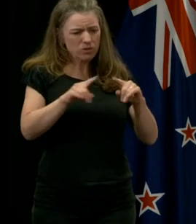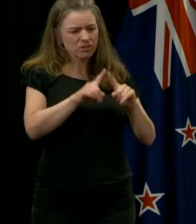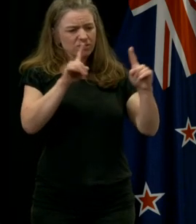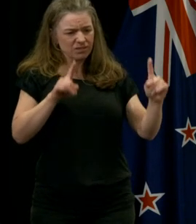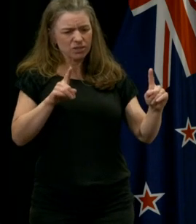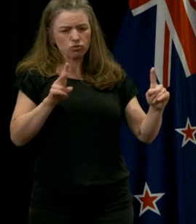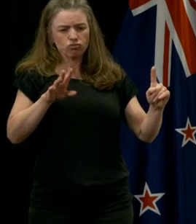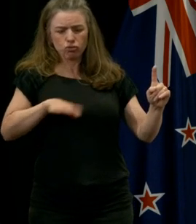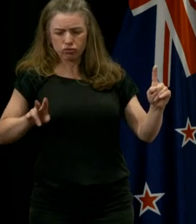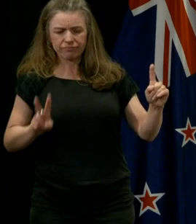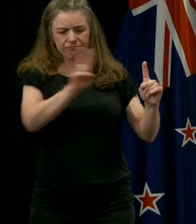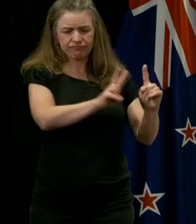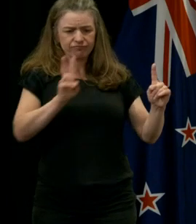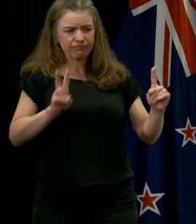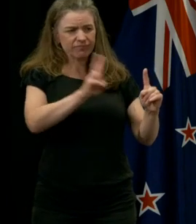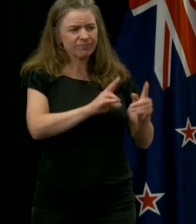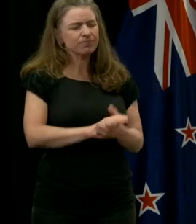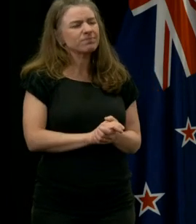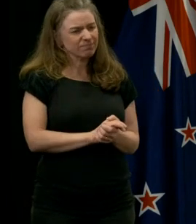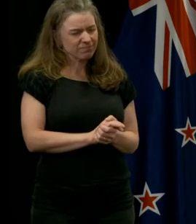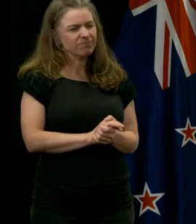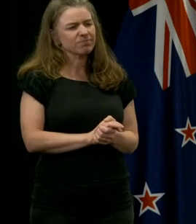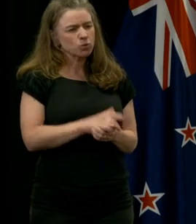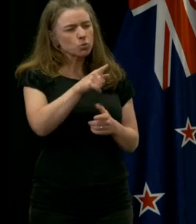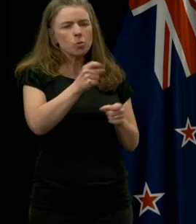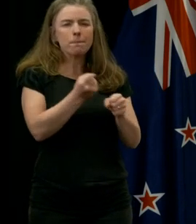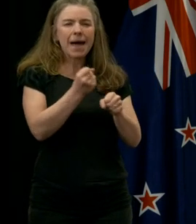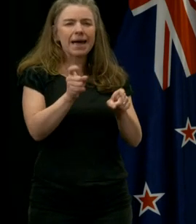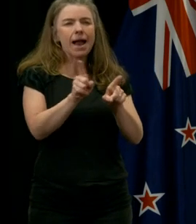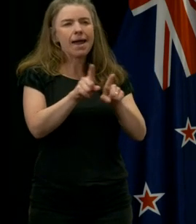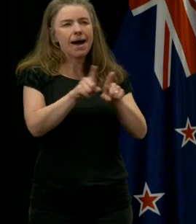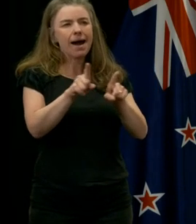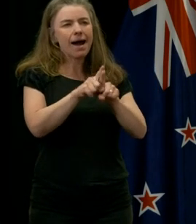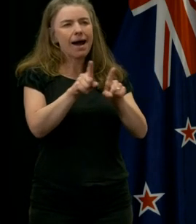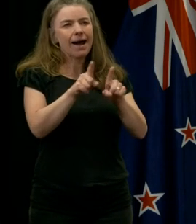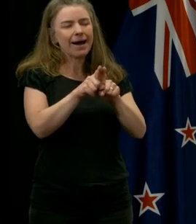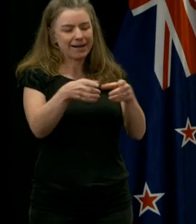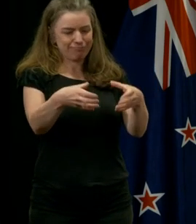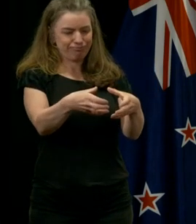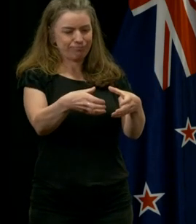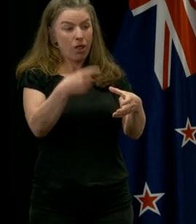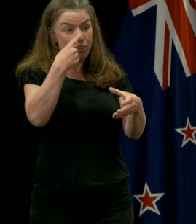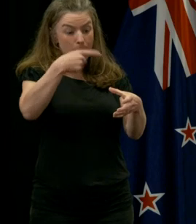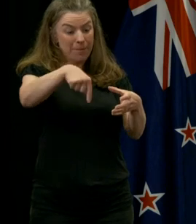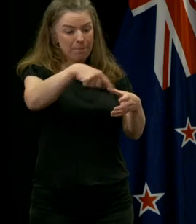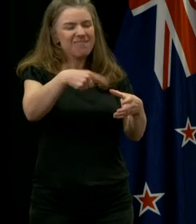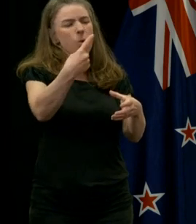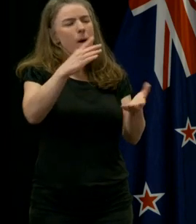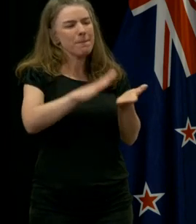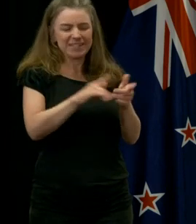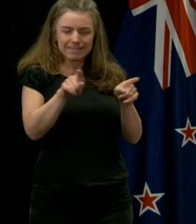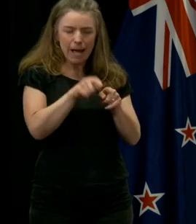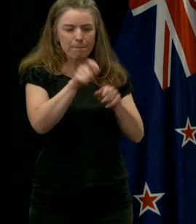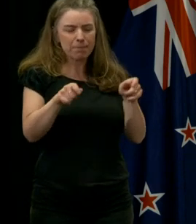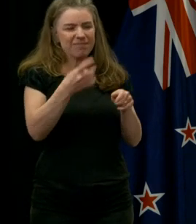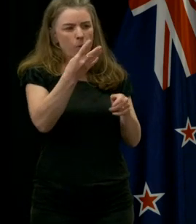heard me describe it, whatever your bubble is for the month is the bubble that you must maintain. That has to be it. A small